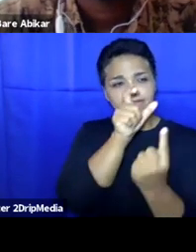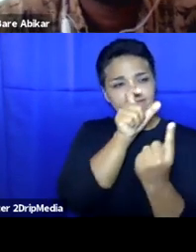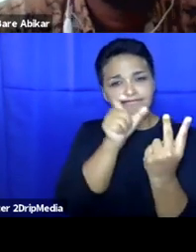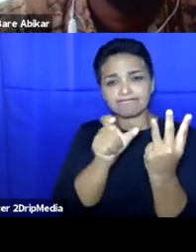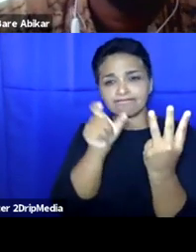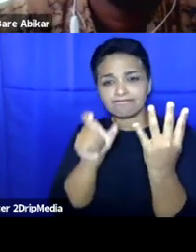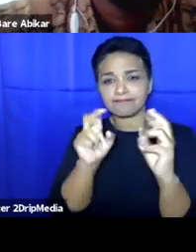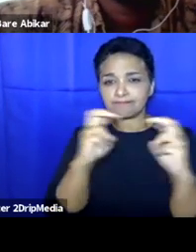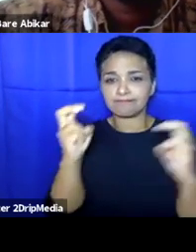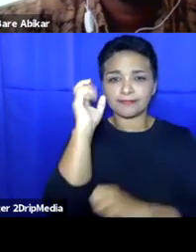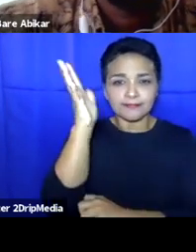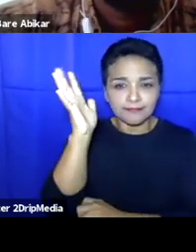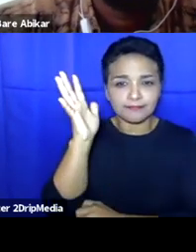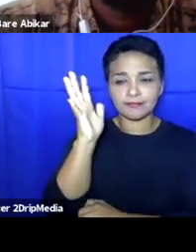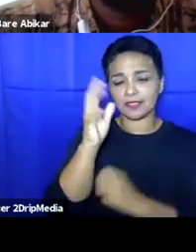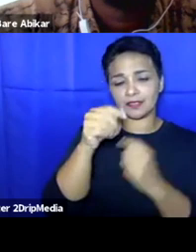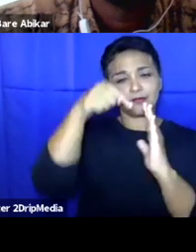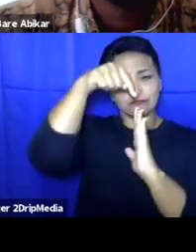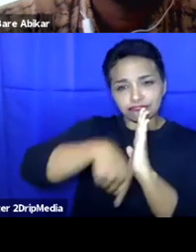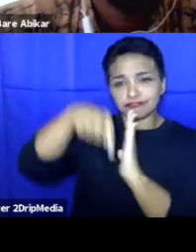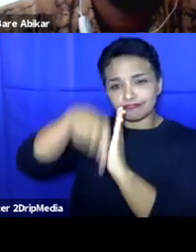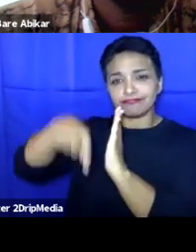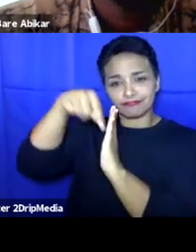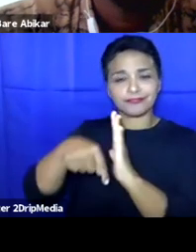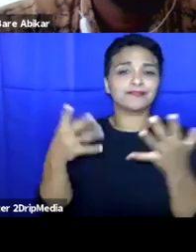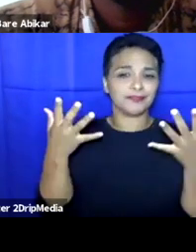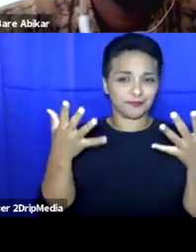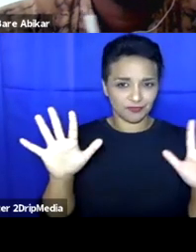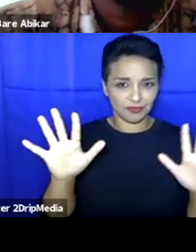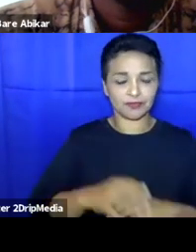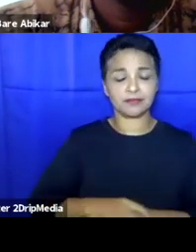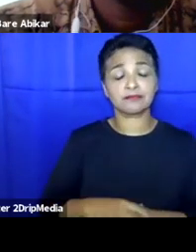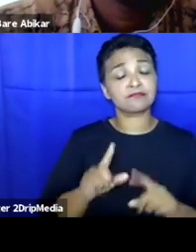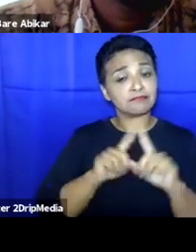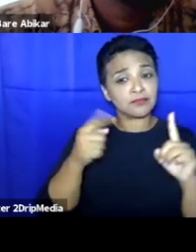I just wanted to say that UN tries a lot of things, and